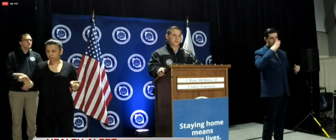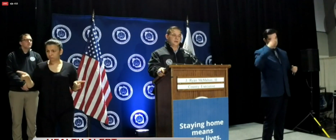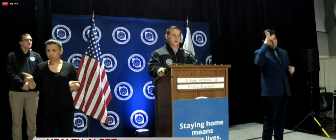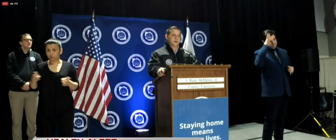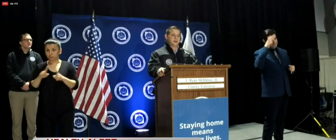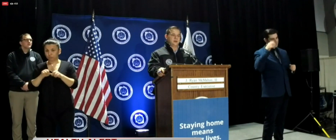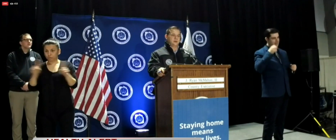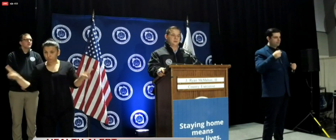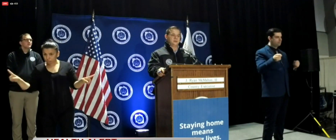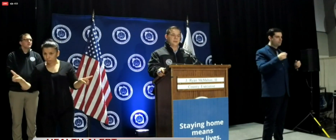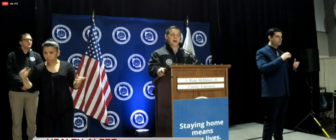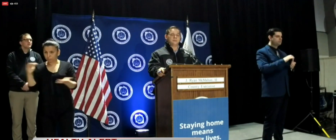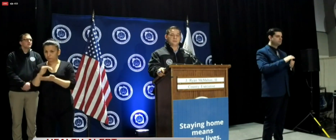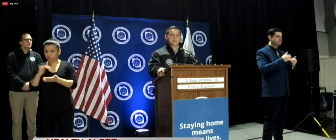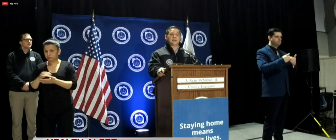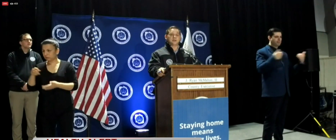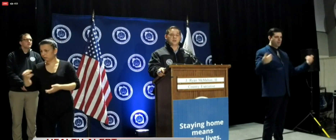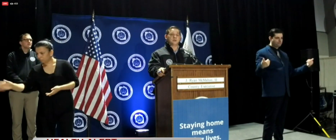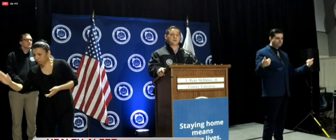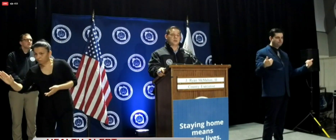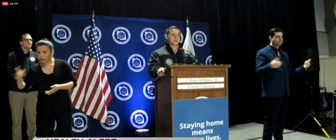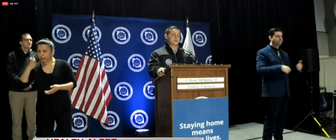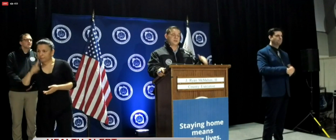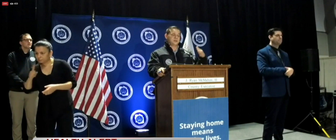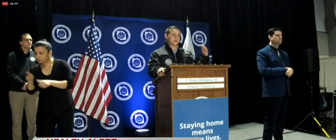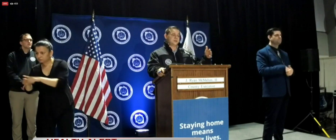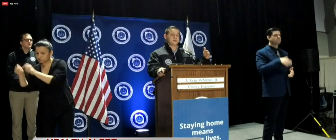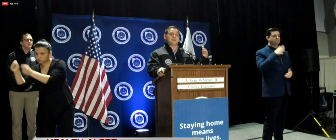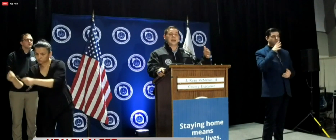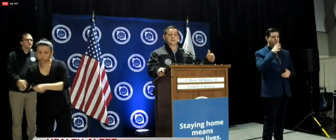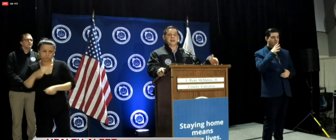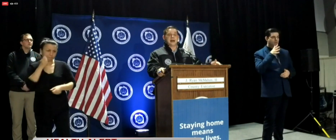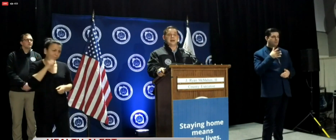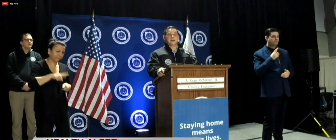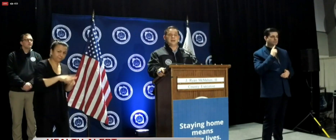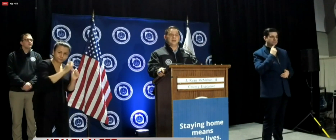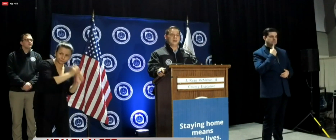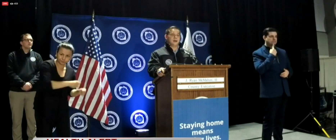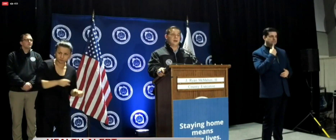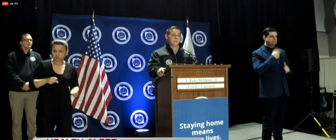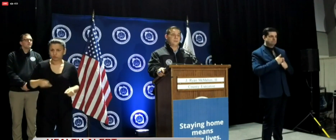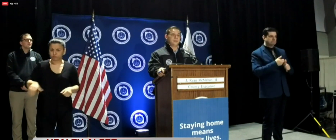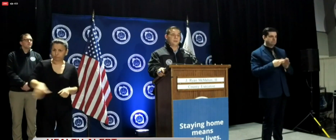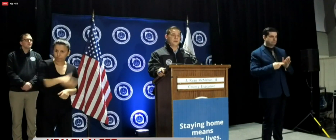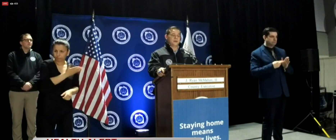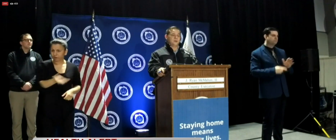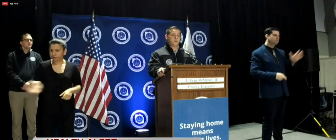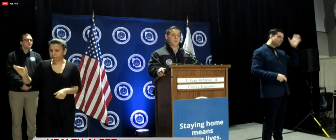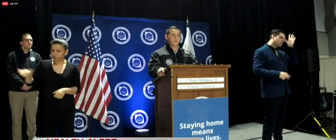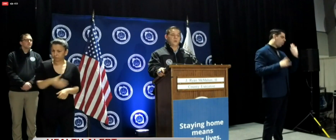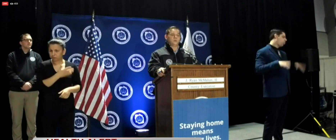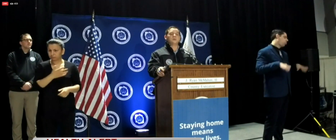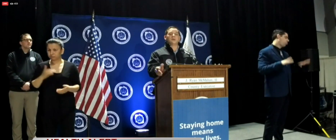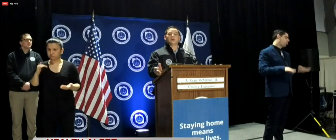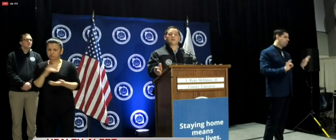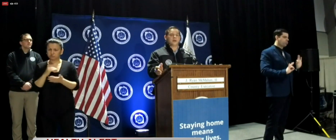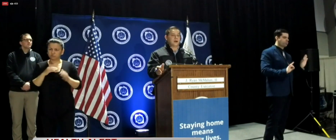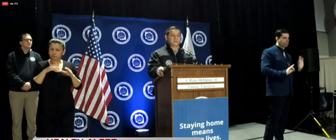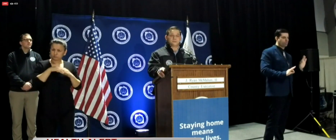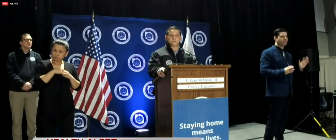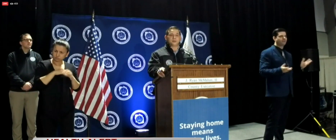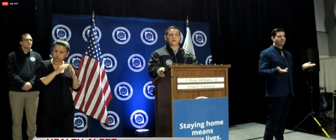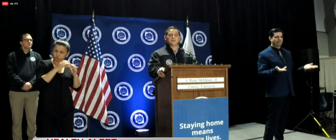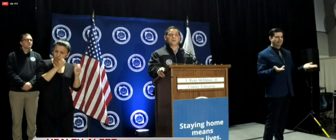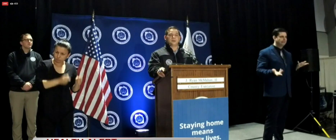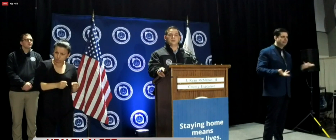and mom's taking social distancing seriously, dad's not. And they're looking for